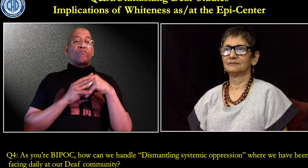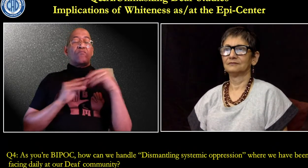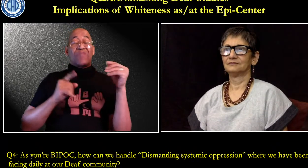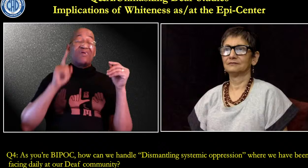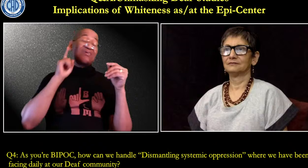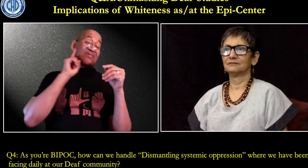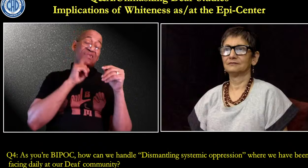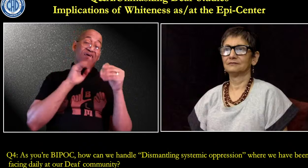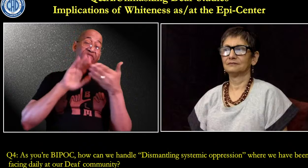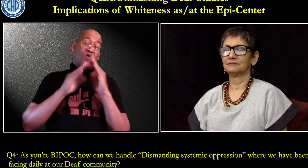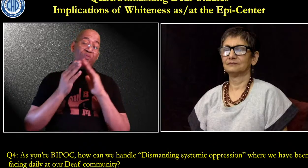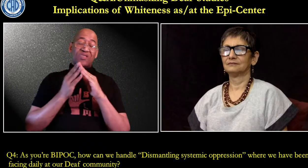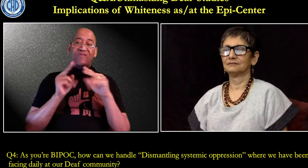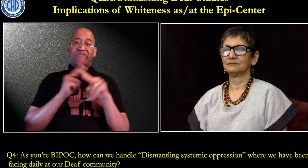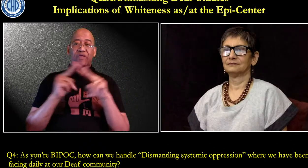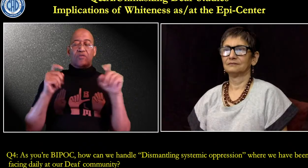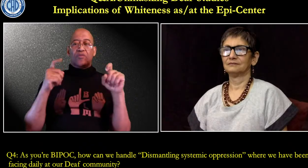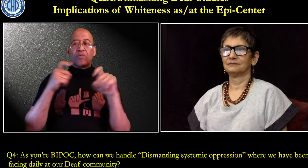That's a good question.